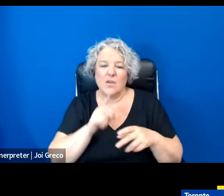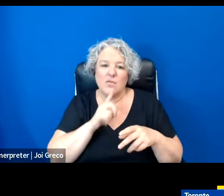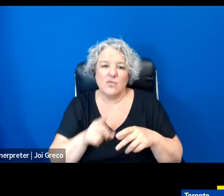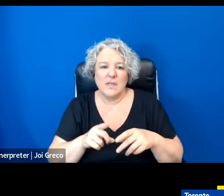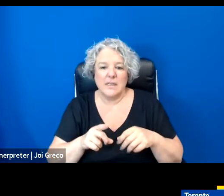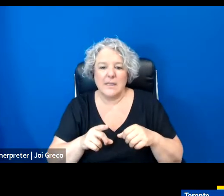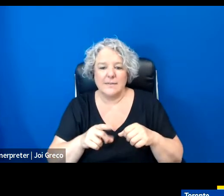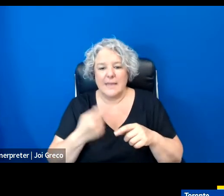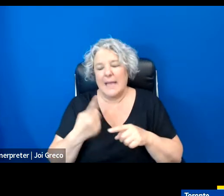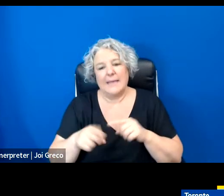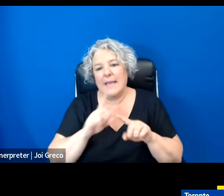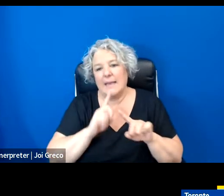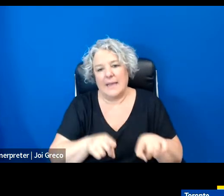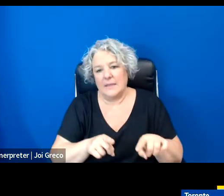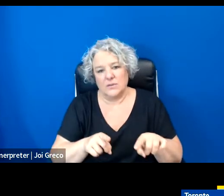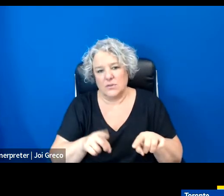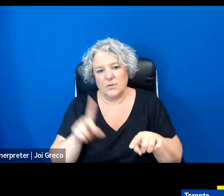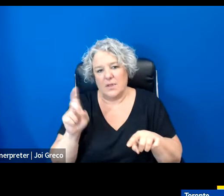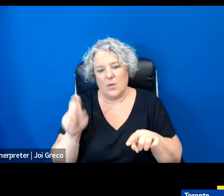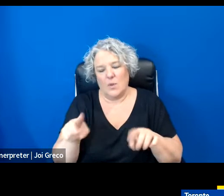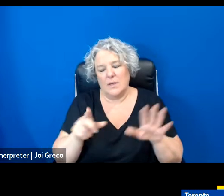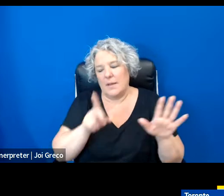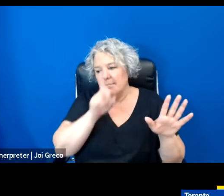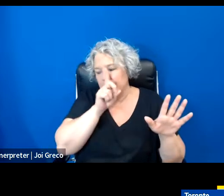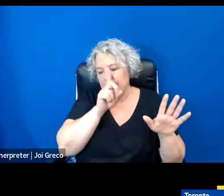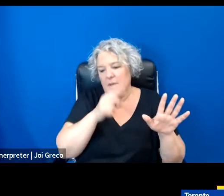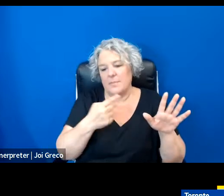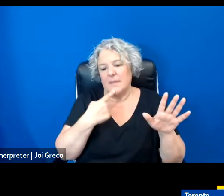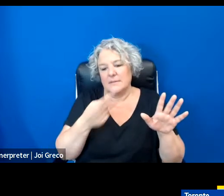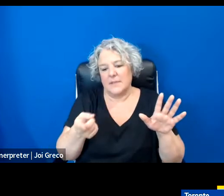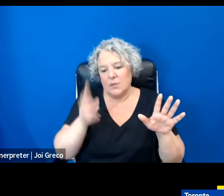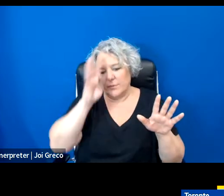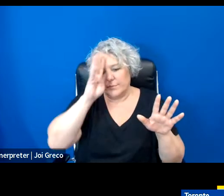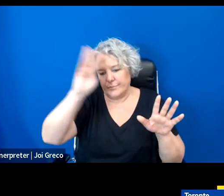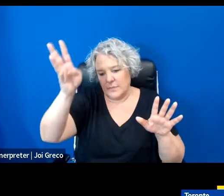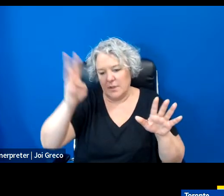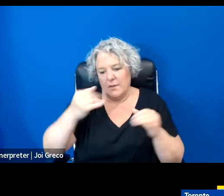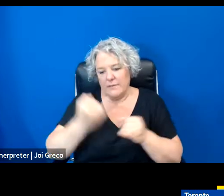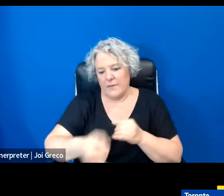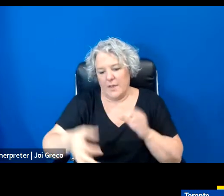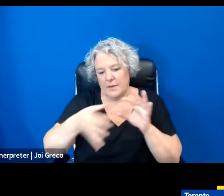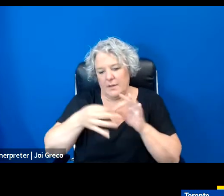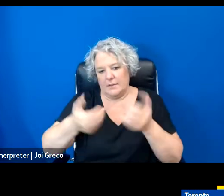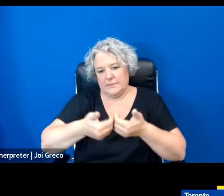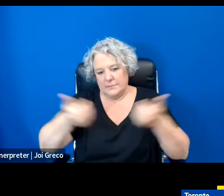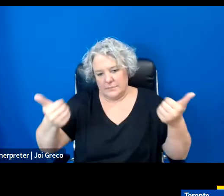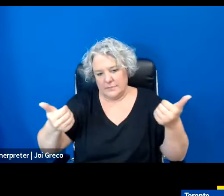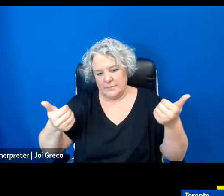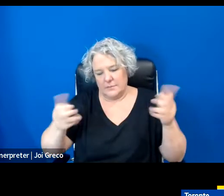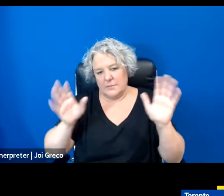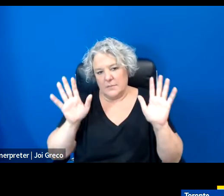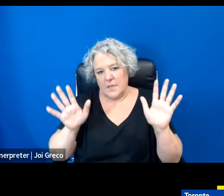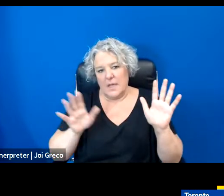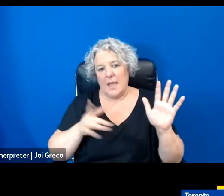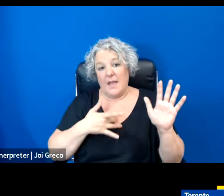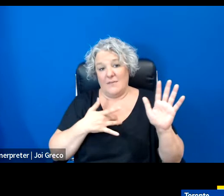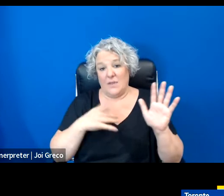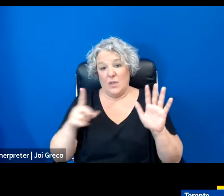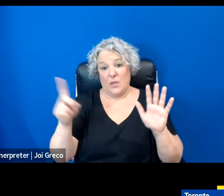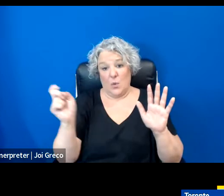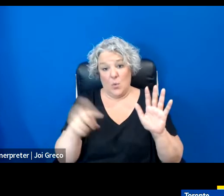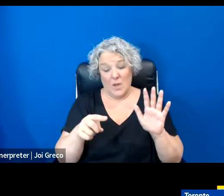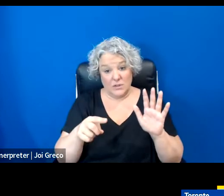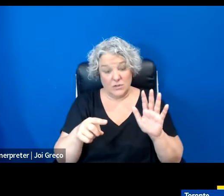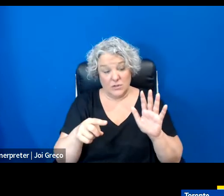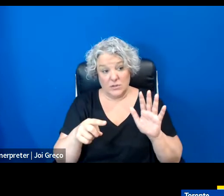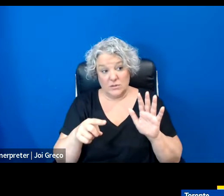I can't answer your question. I'm not going to say, come up with a fine line distinction. I think what your question raises